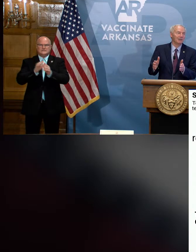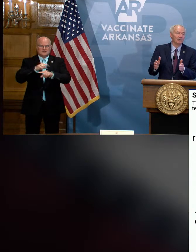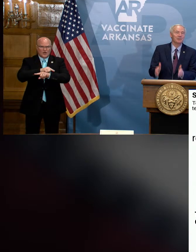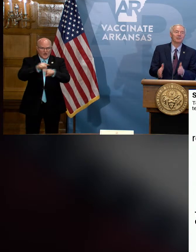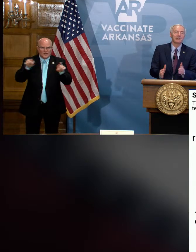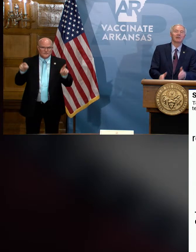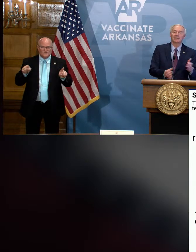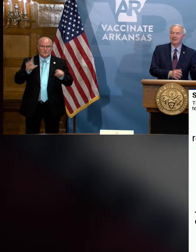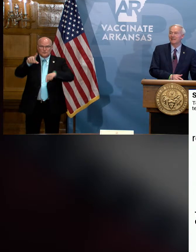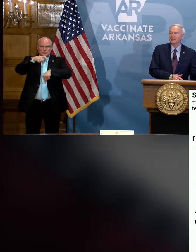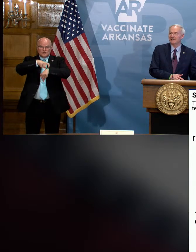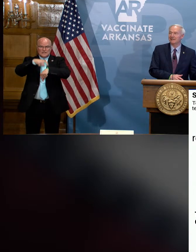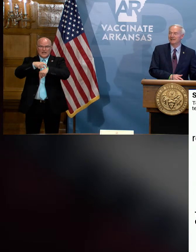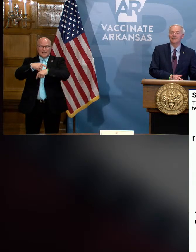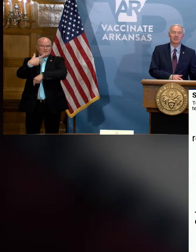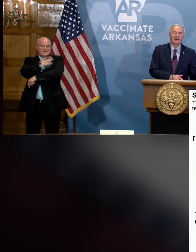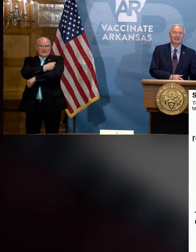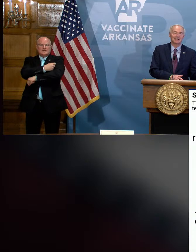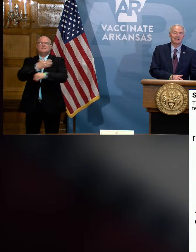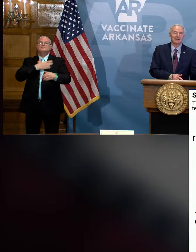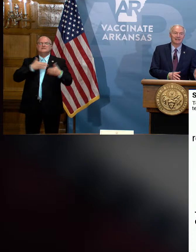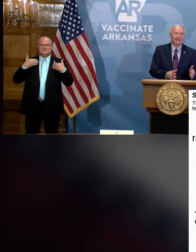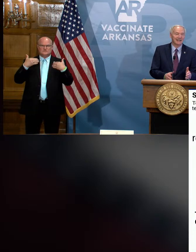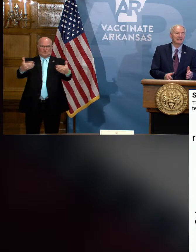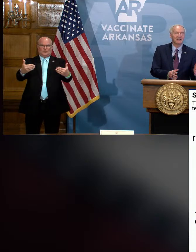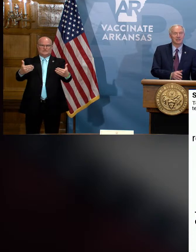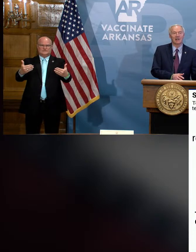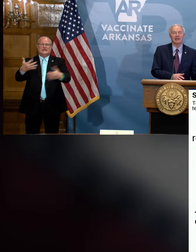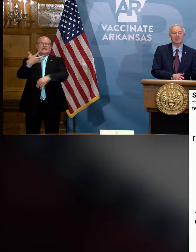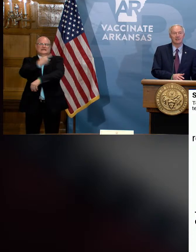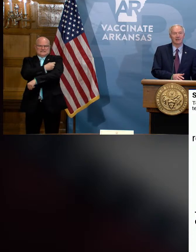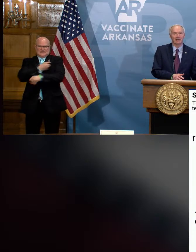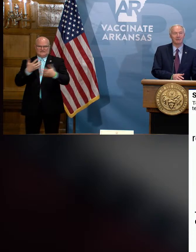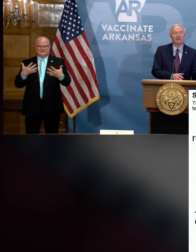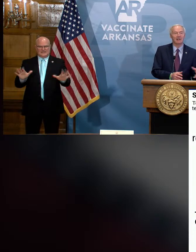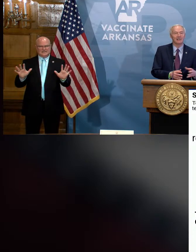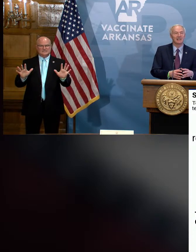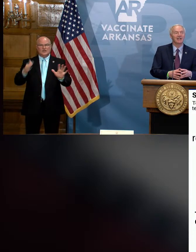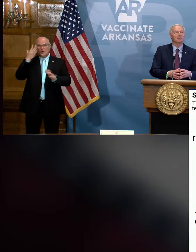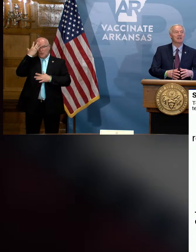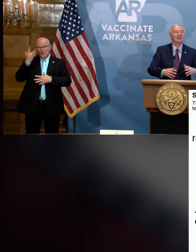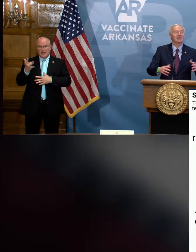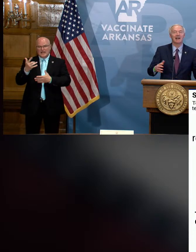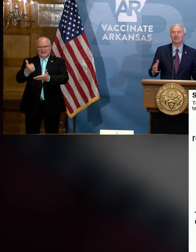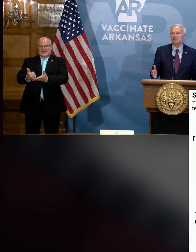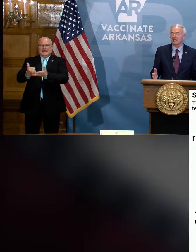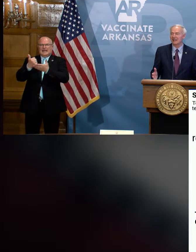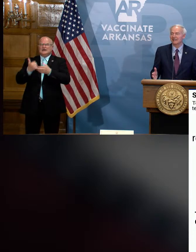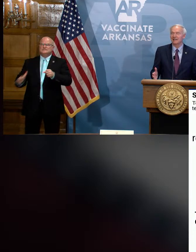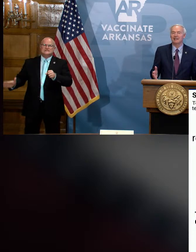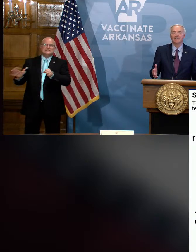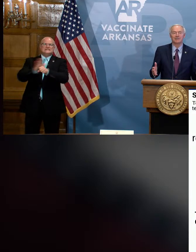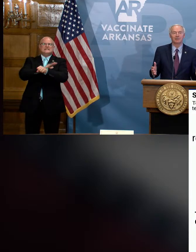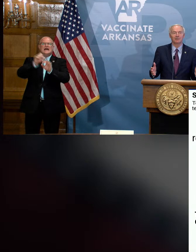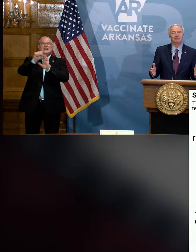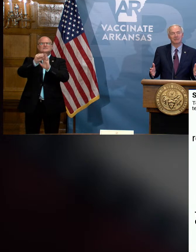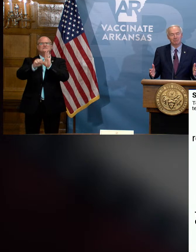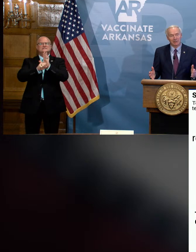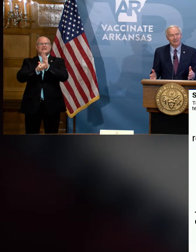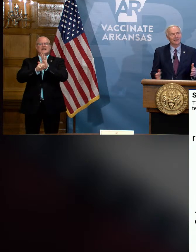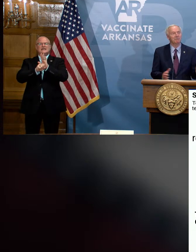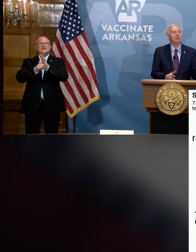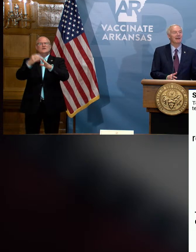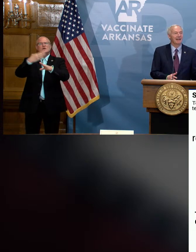everyone, when it's your turn, get a shot. Get that shot in your arm, because it helps our entire state